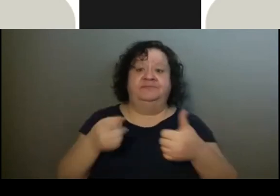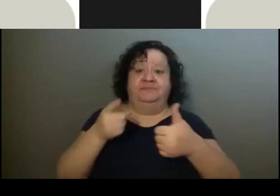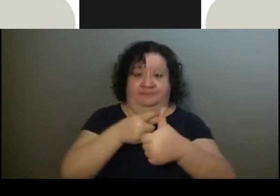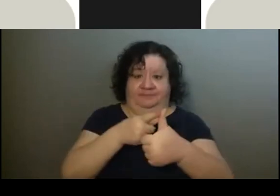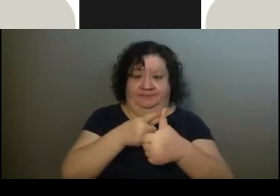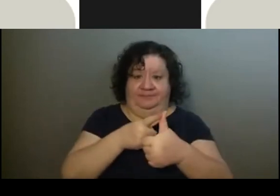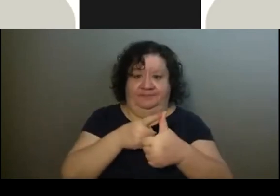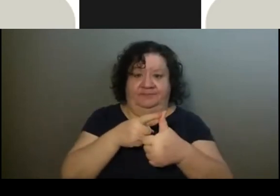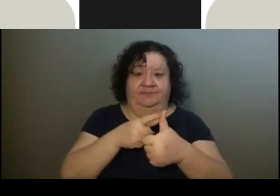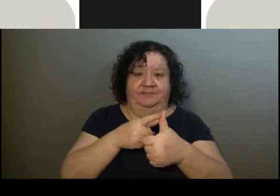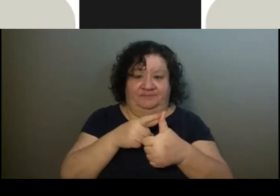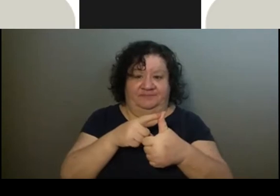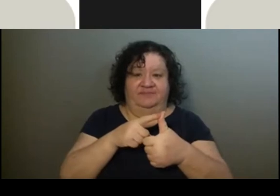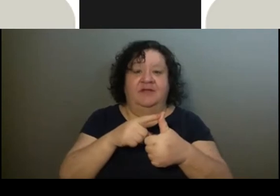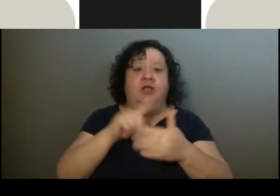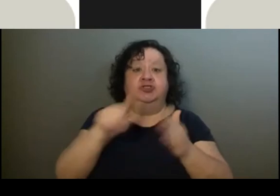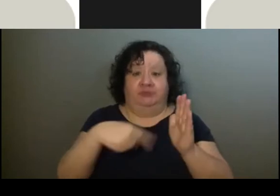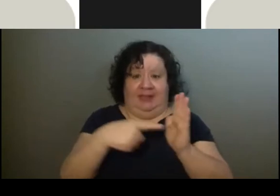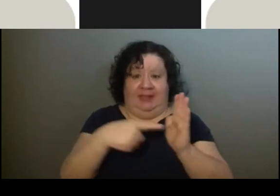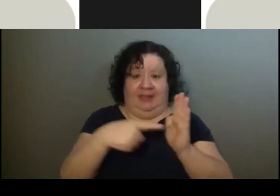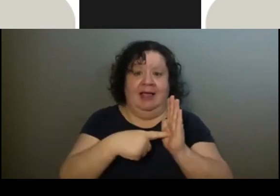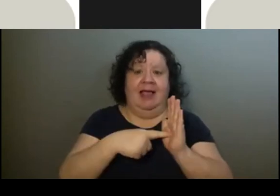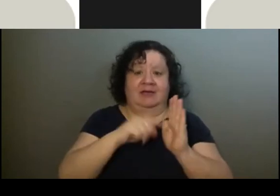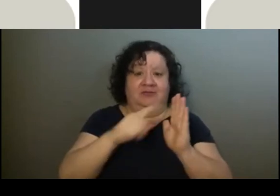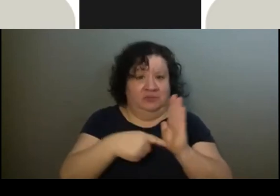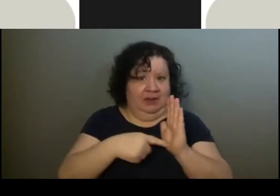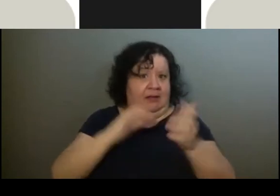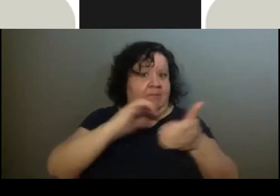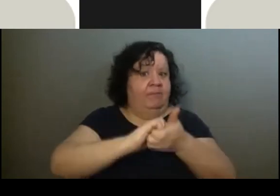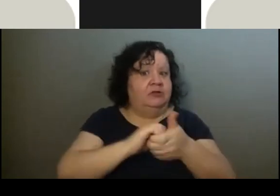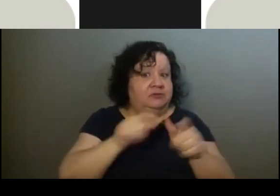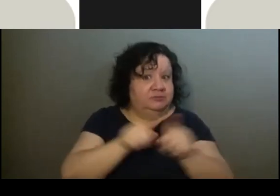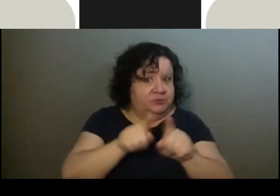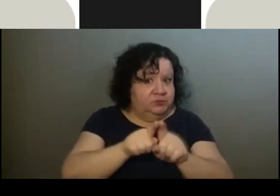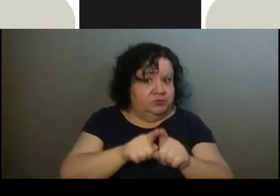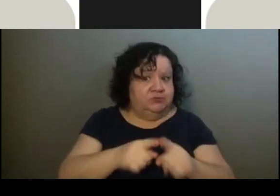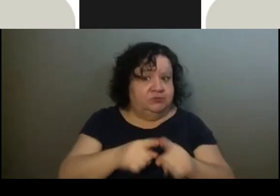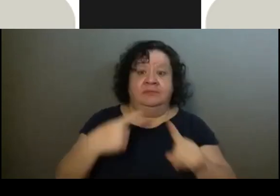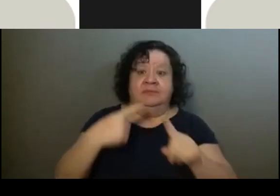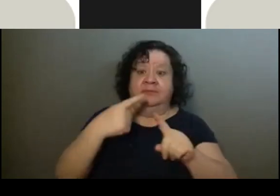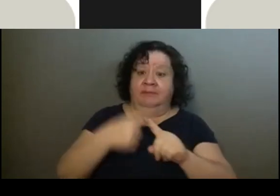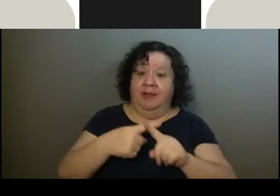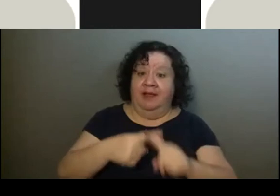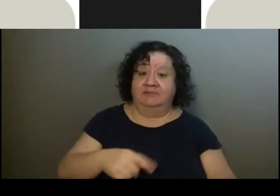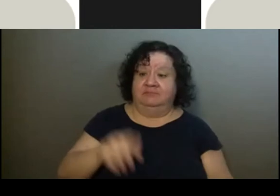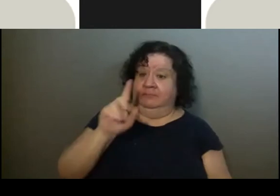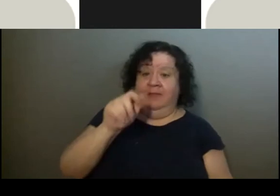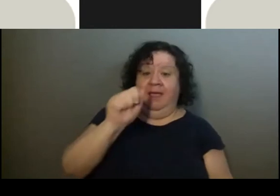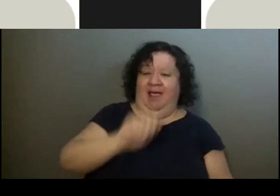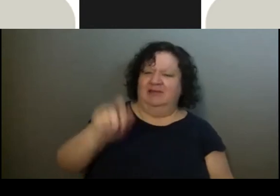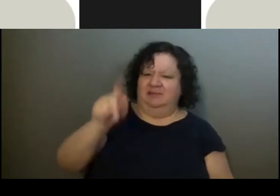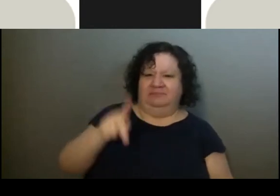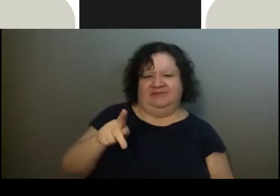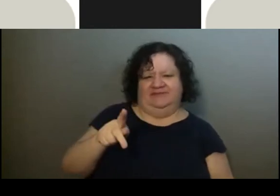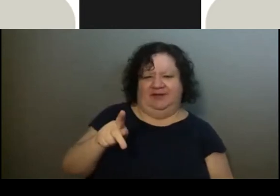as well. I want to just indicate that outstanding advances in technology and collective intelligence can foster